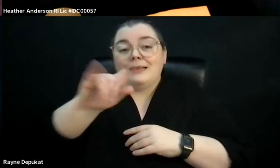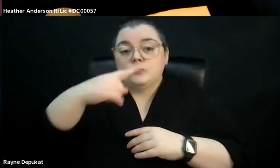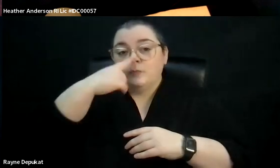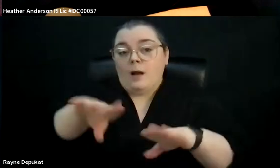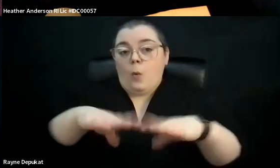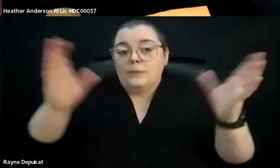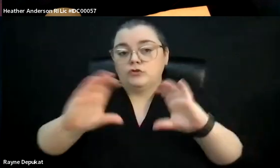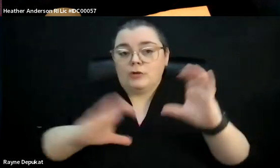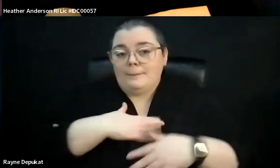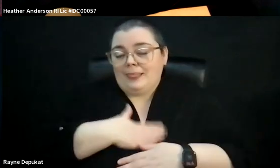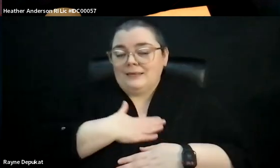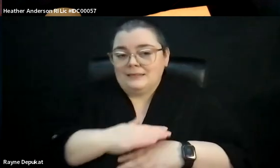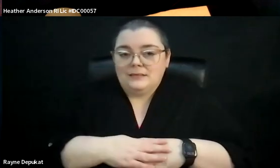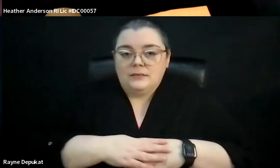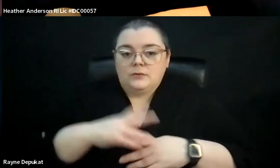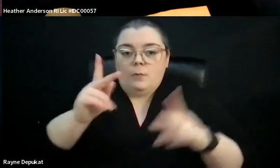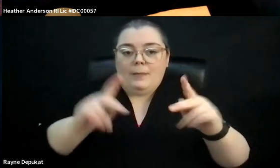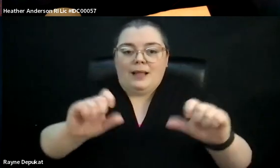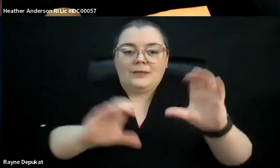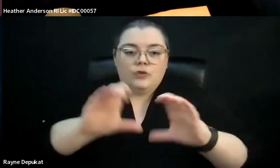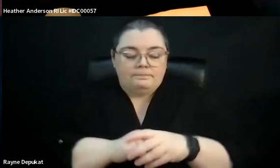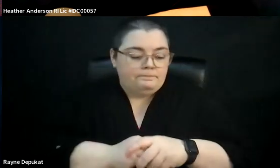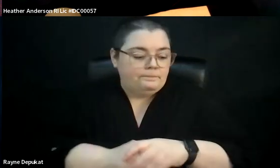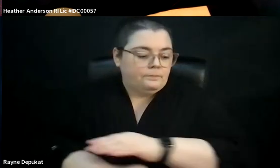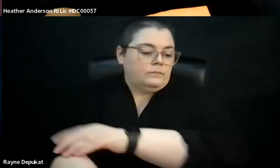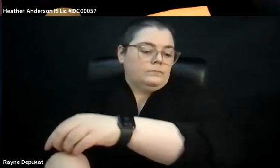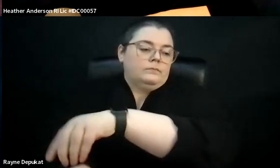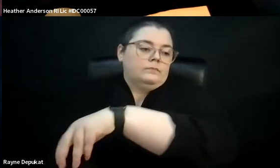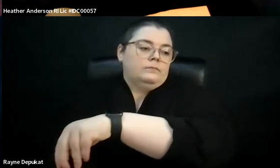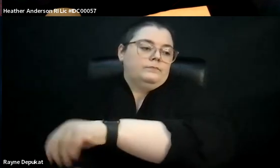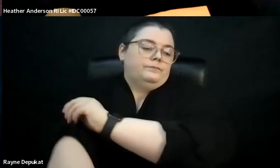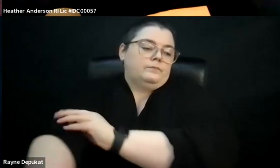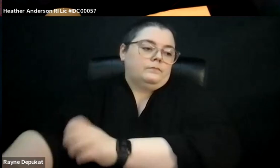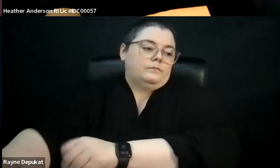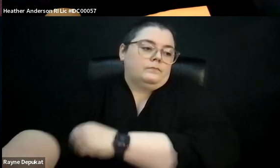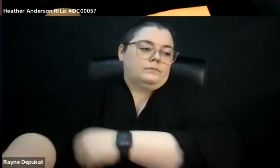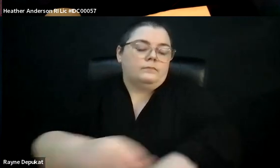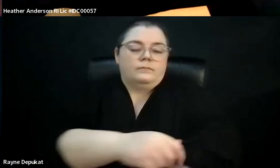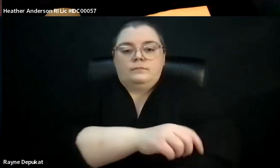Okay. So let's open the chat for tonight's meeting, please, Lindsay, so people can access that.